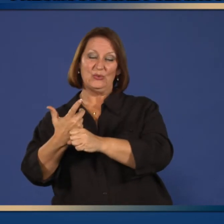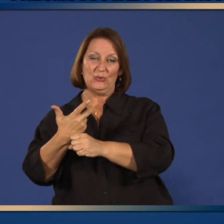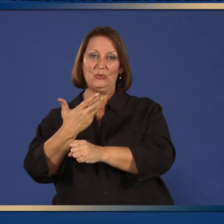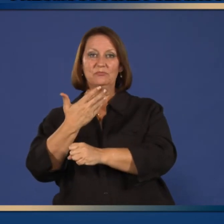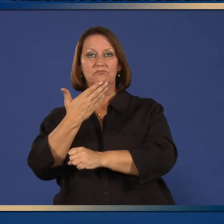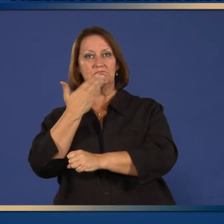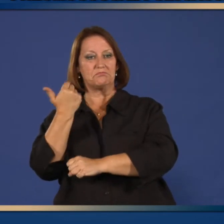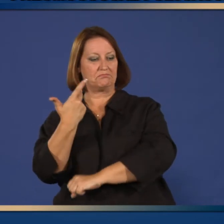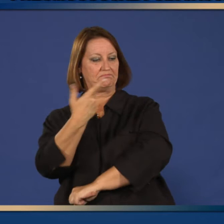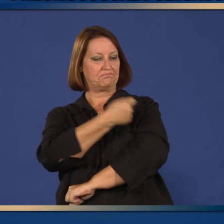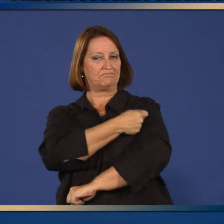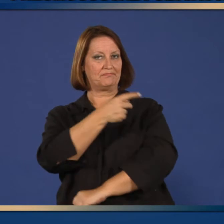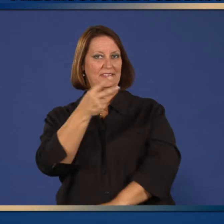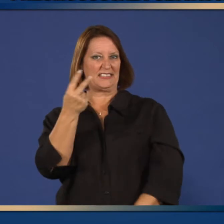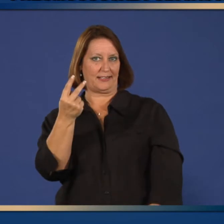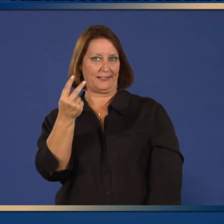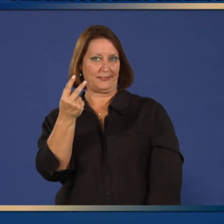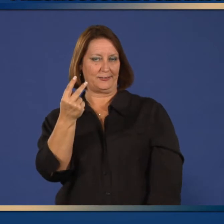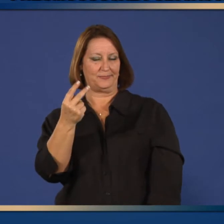dose.